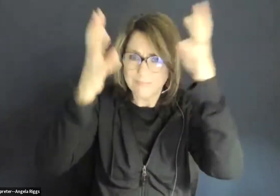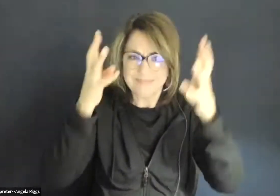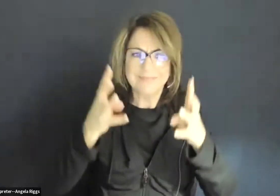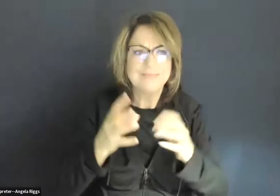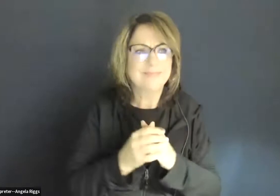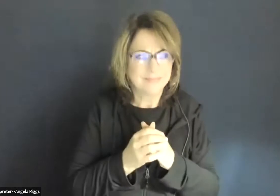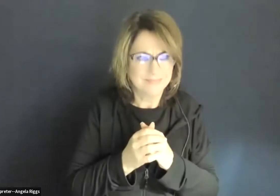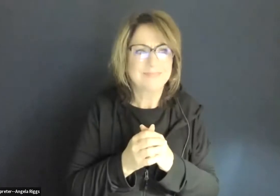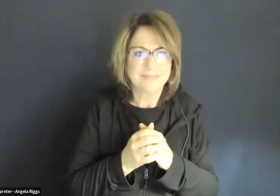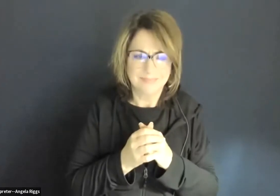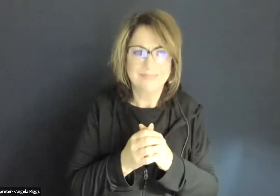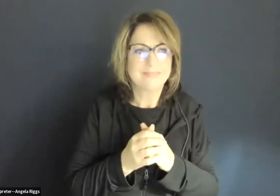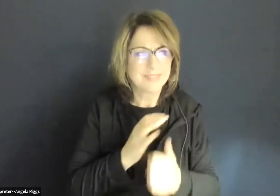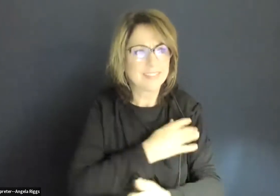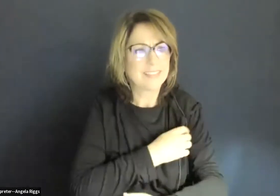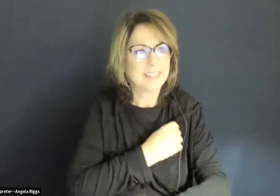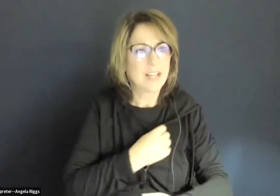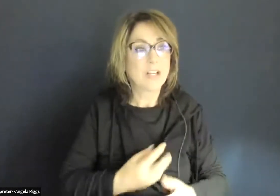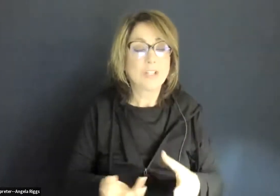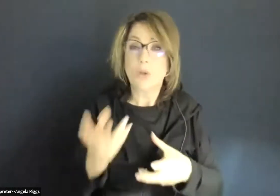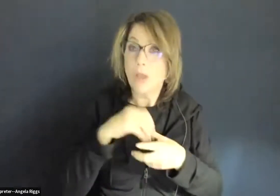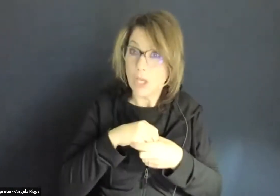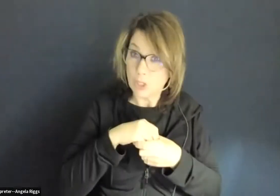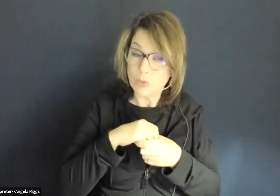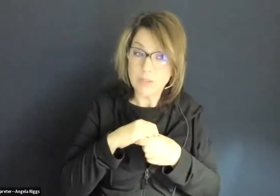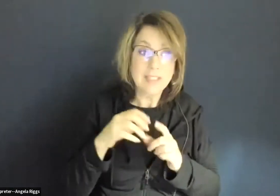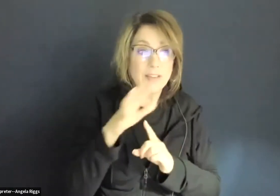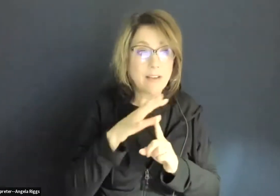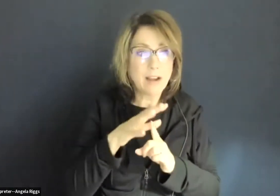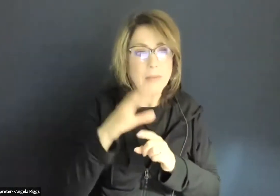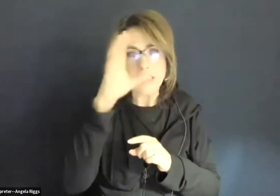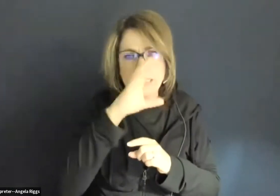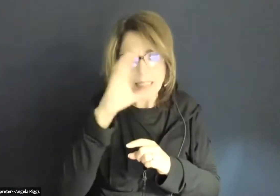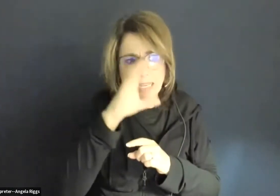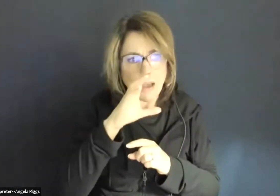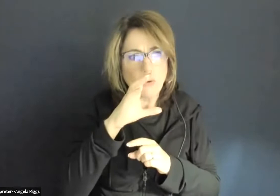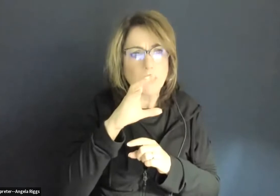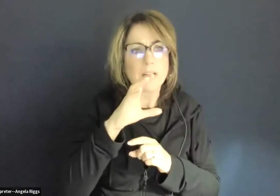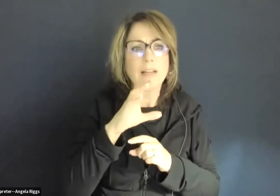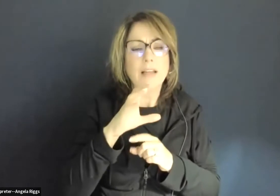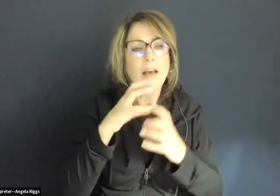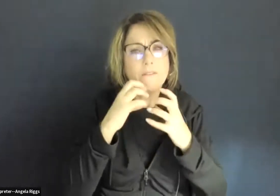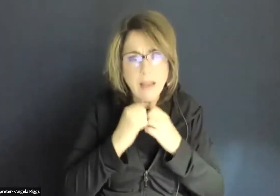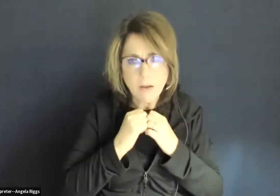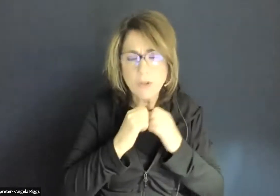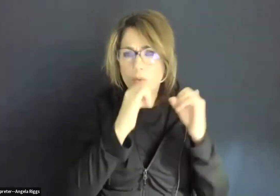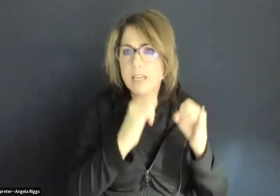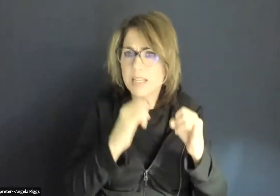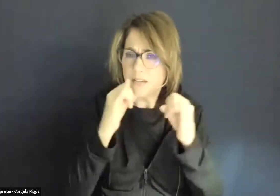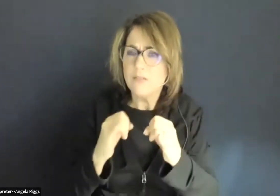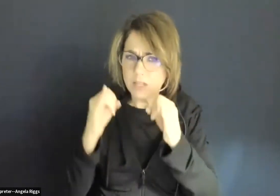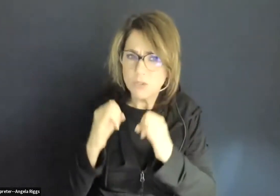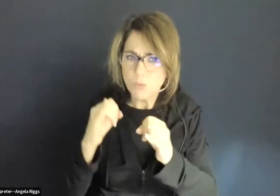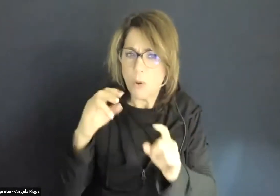Inclusive environments seek out and value individual perspectives, create a sense of belonging, and build